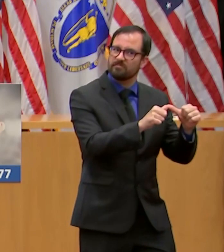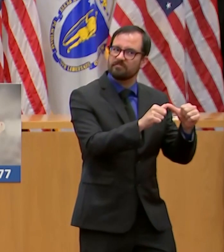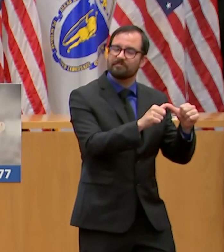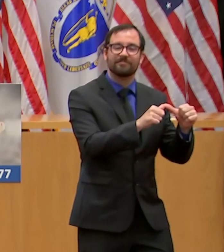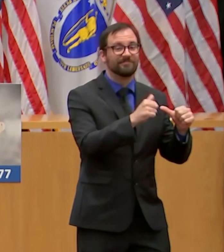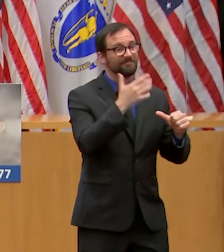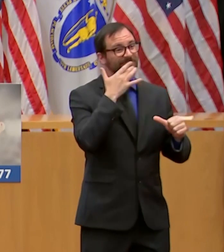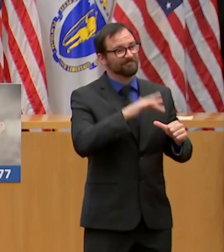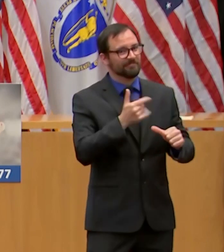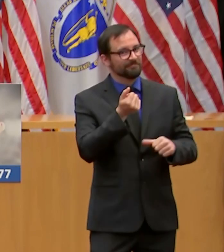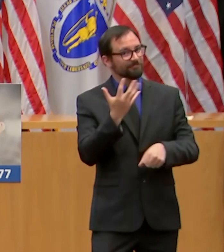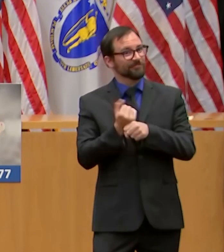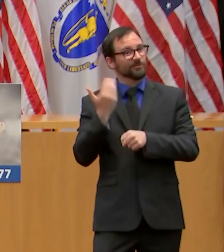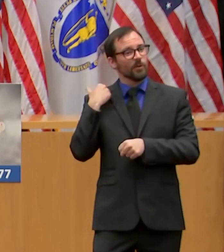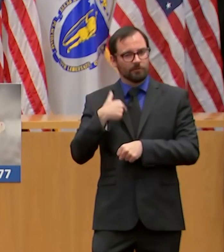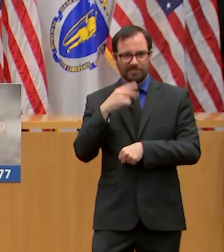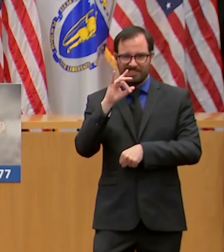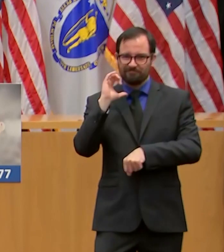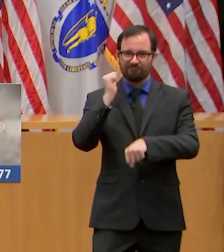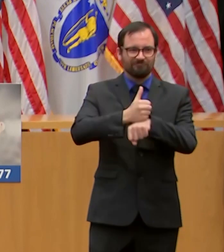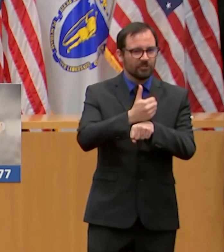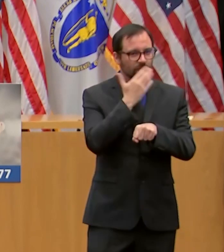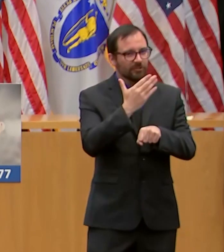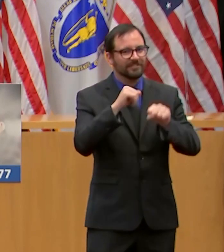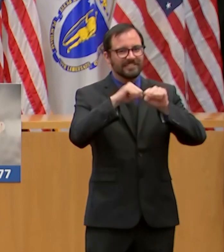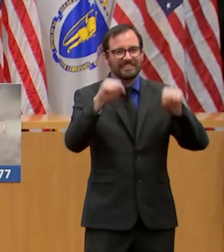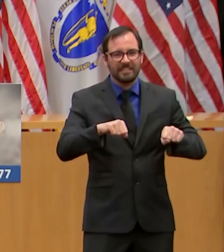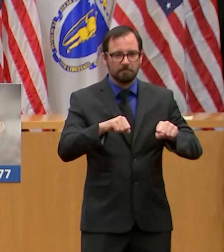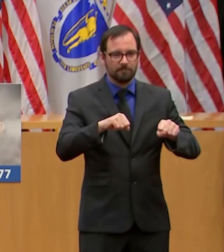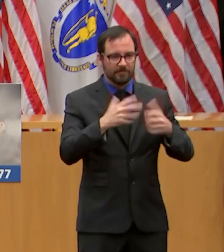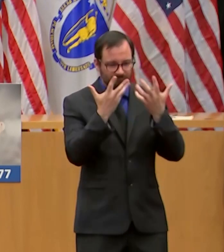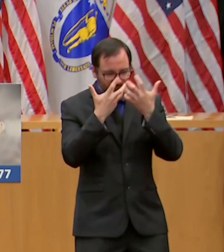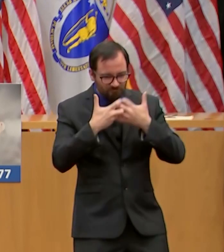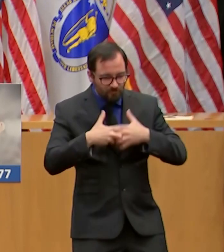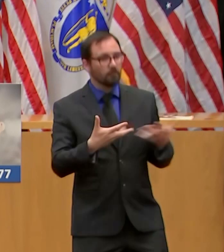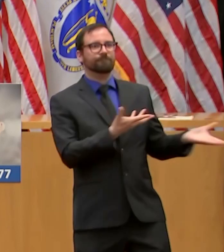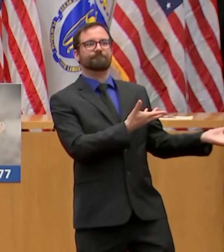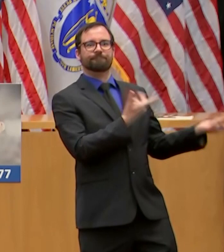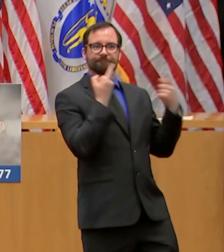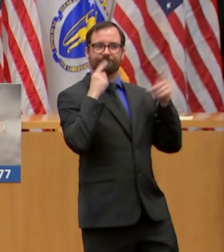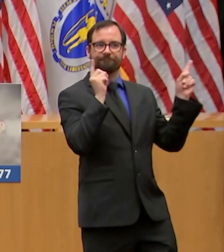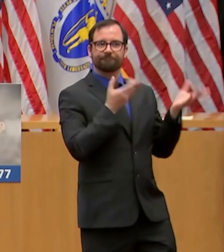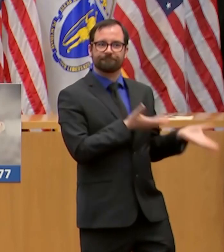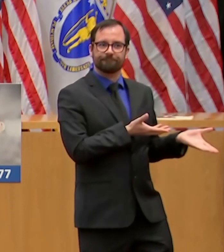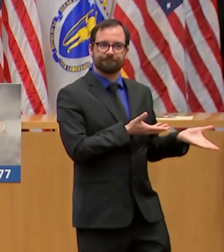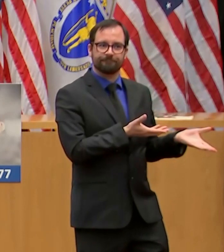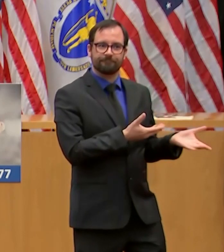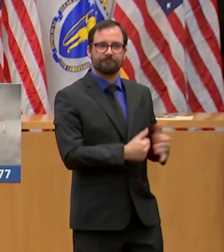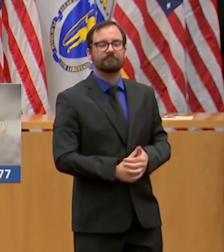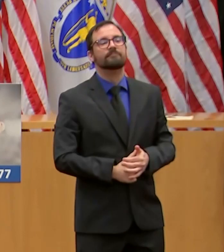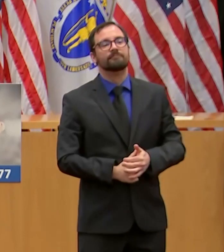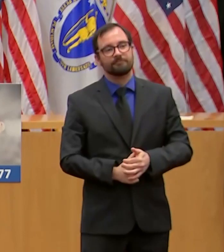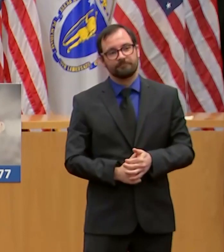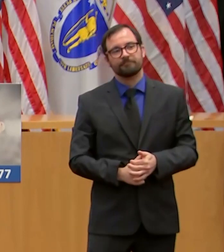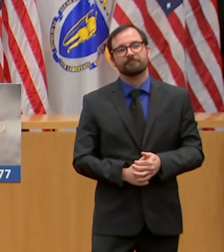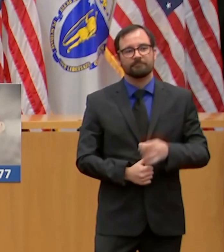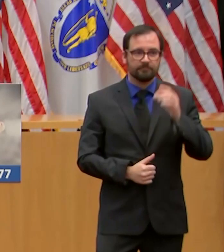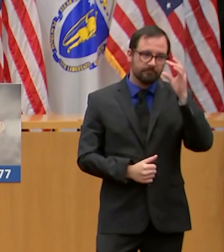means we have to do more, and we know that. The Department of Unemployment Assistance has been working nonstop, and as of